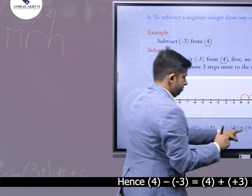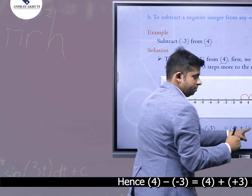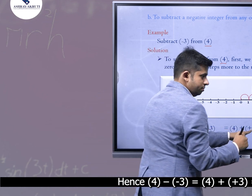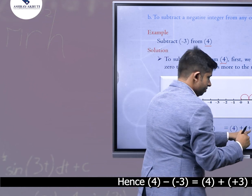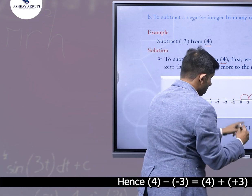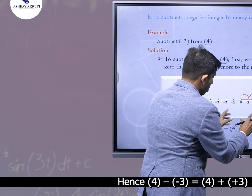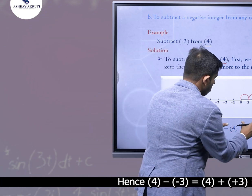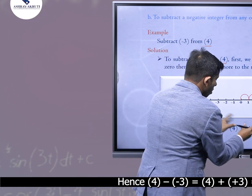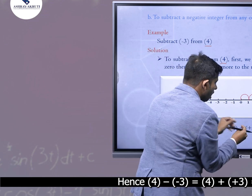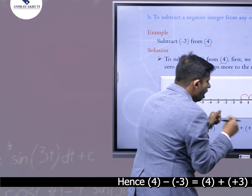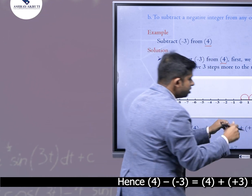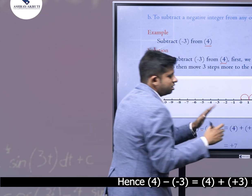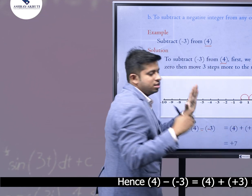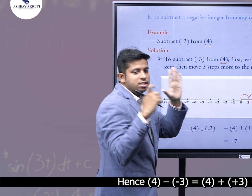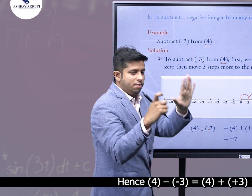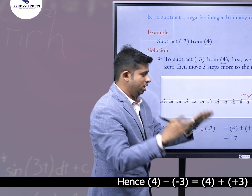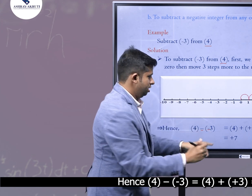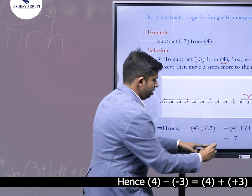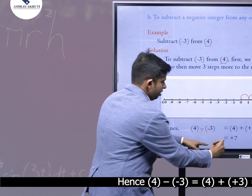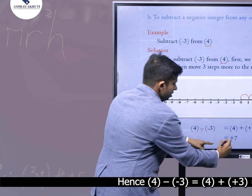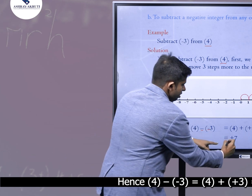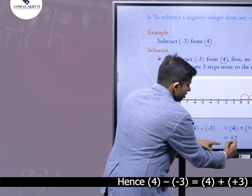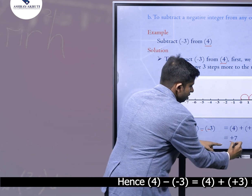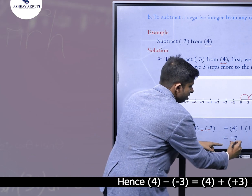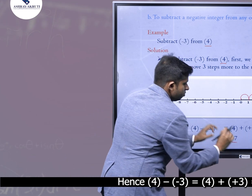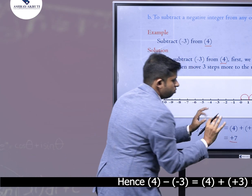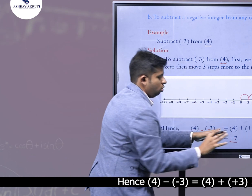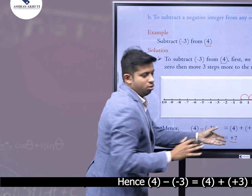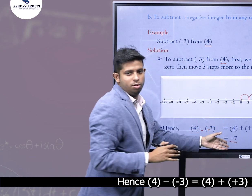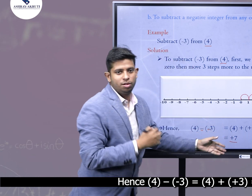4 plus of plus 3, which is equal to plus 7.